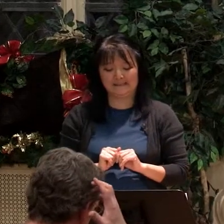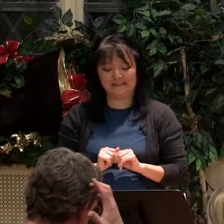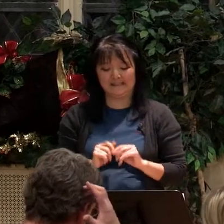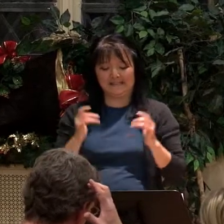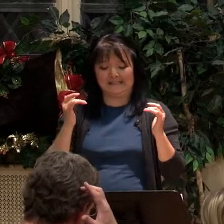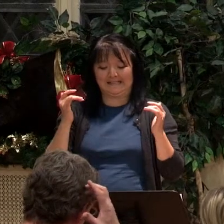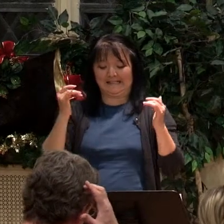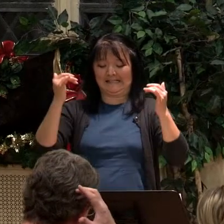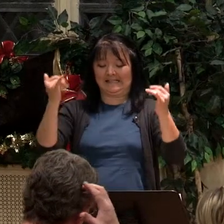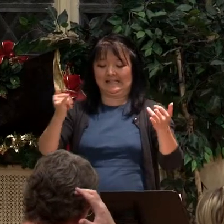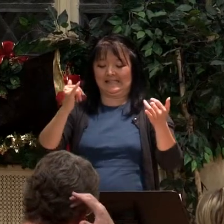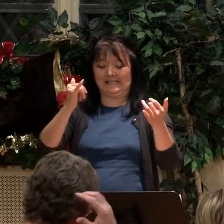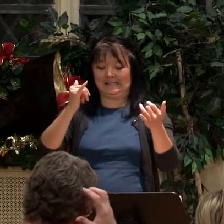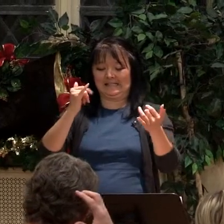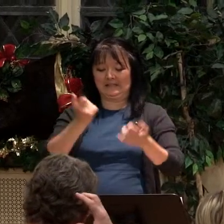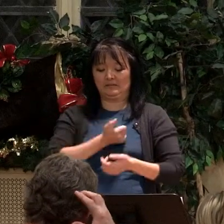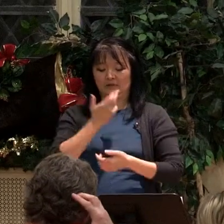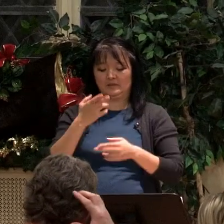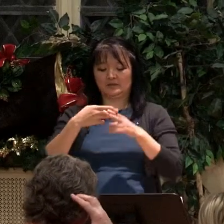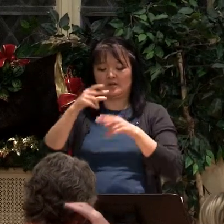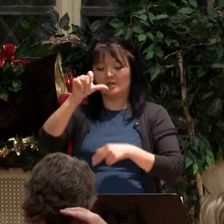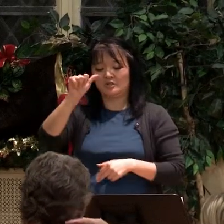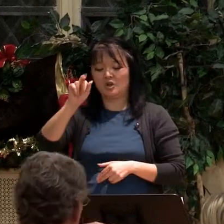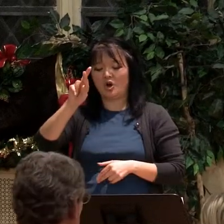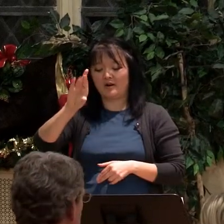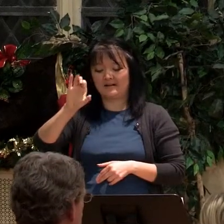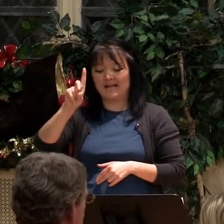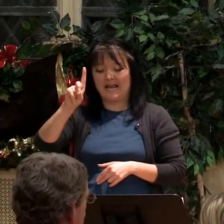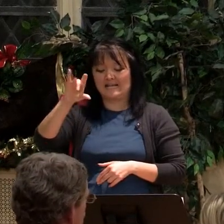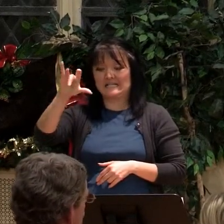This piece is titled Arcadia.